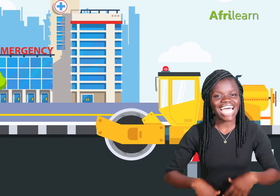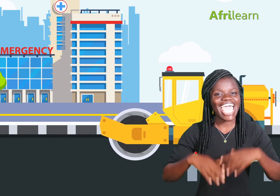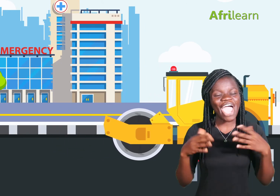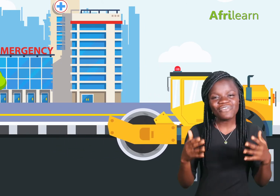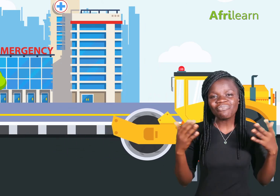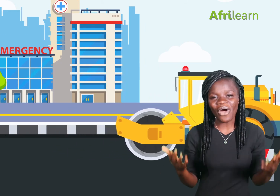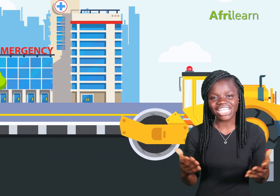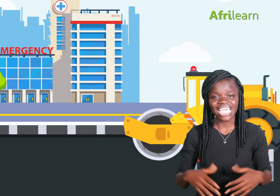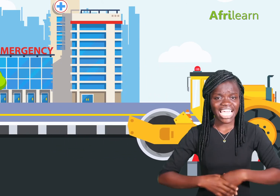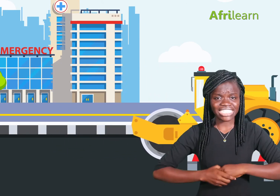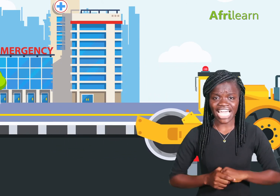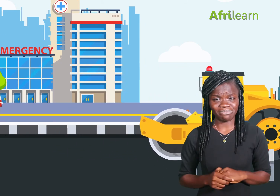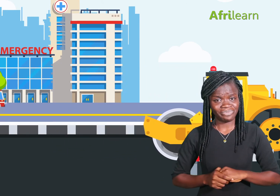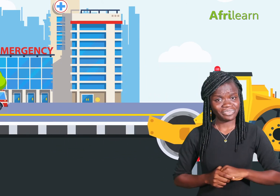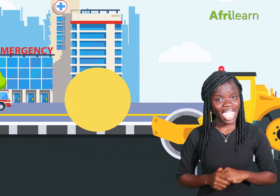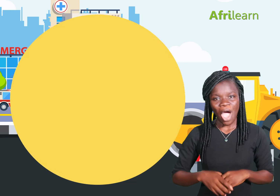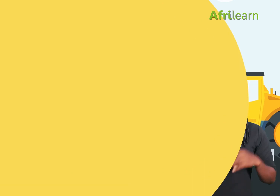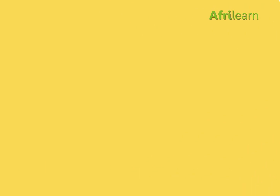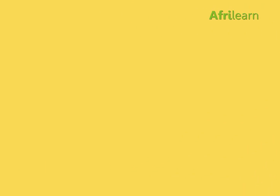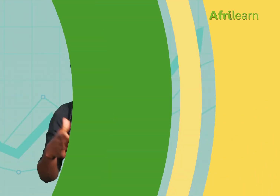on at every point in time.